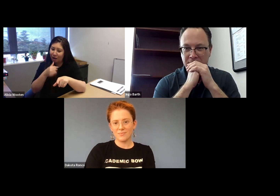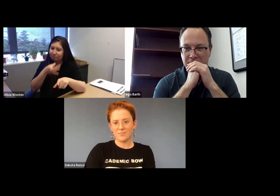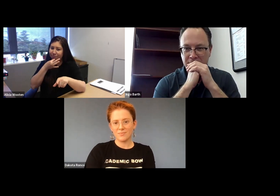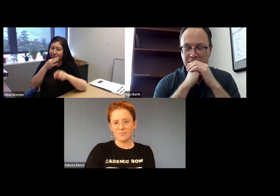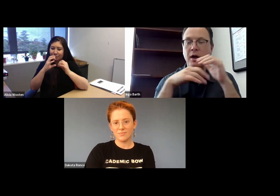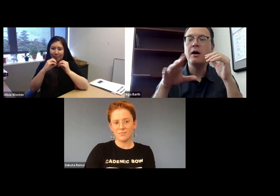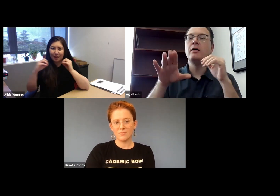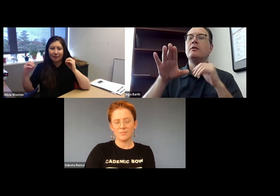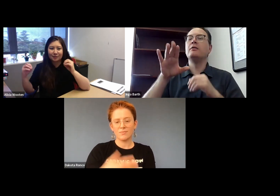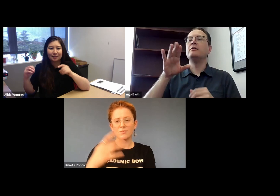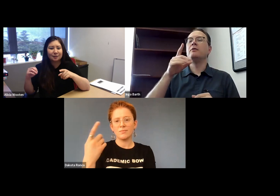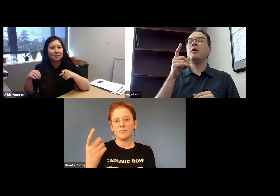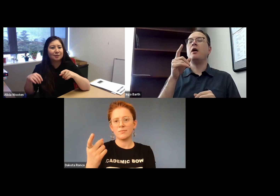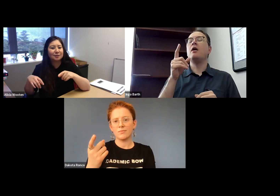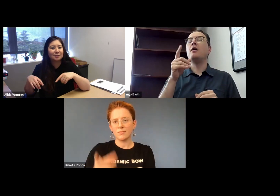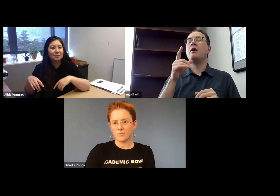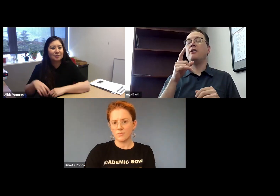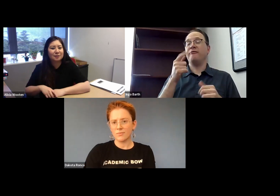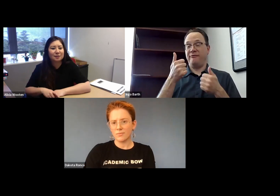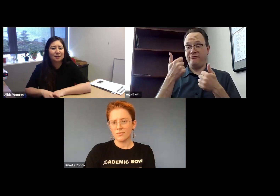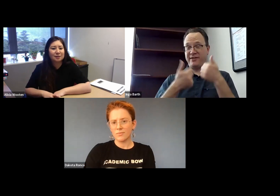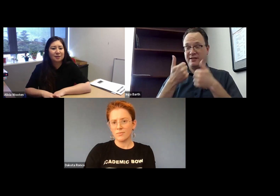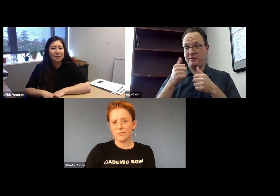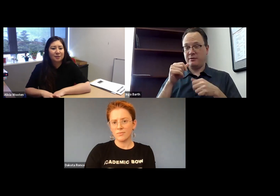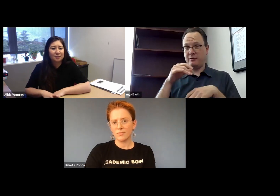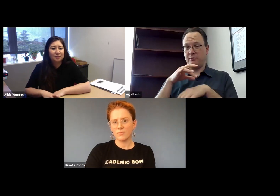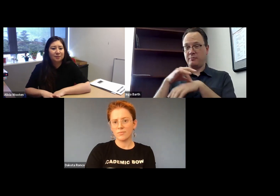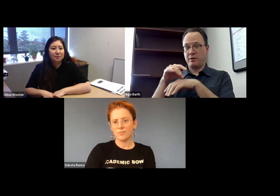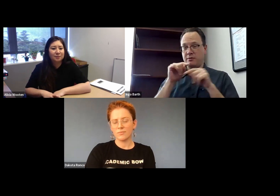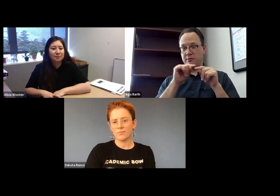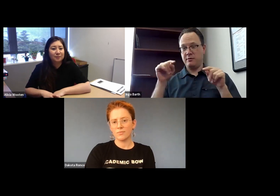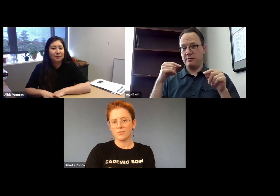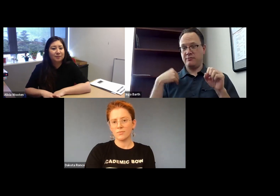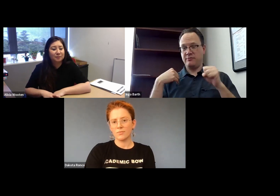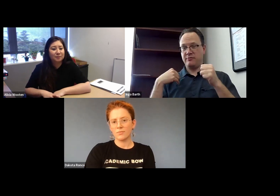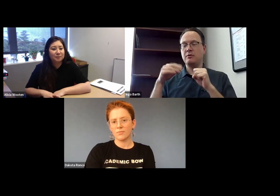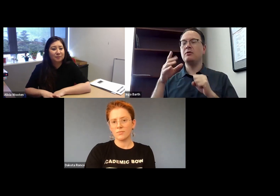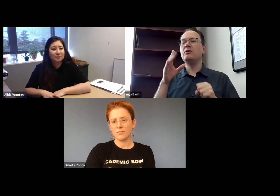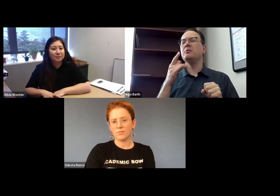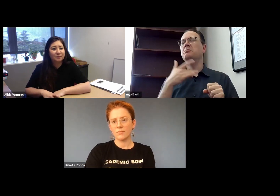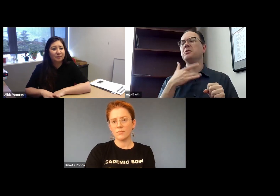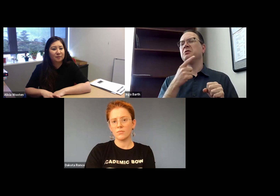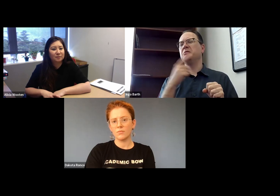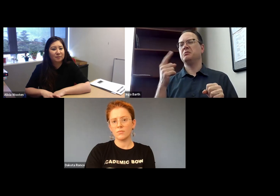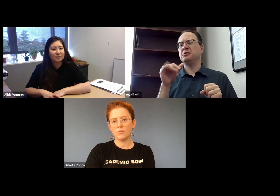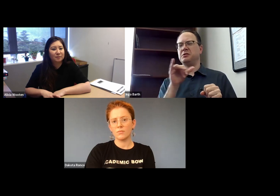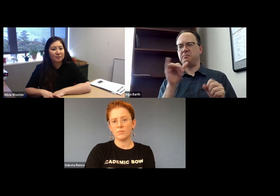So, which planets are on an axis? Do you know? I'm not as knowledgeable about the planets.